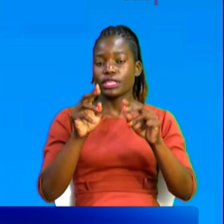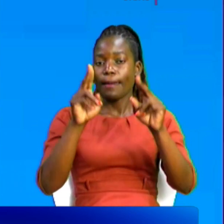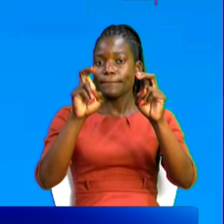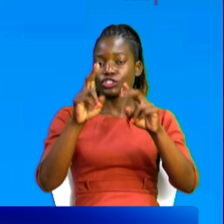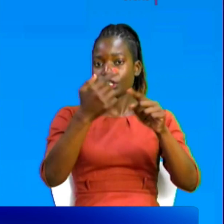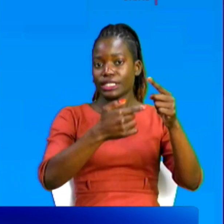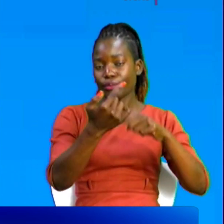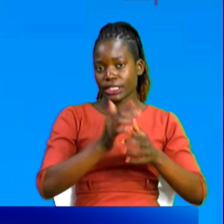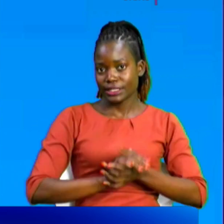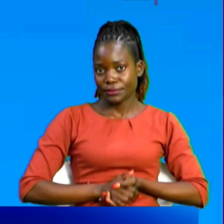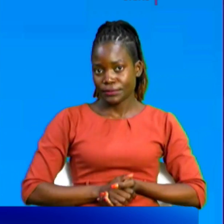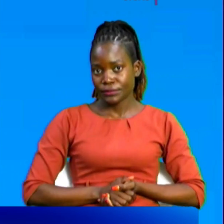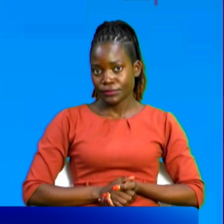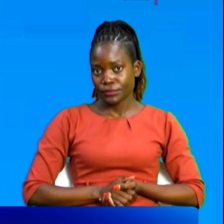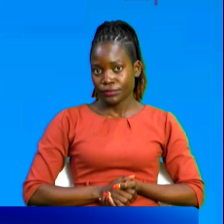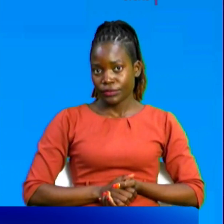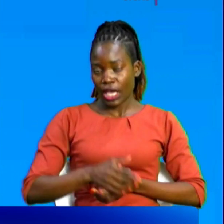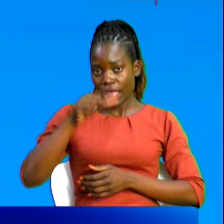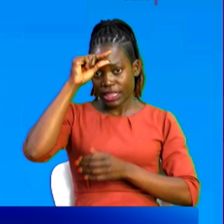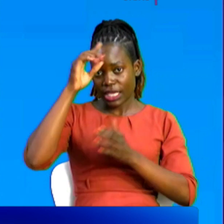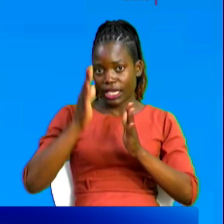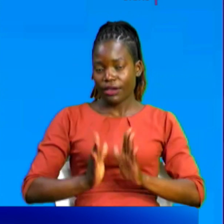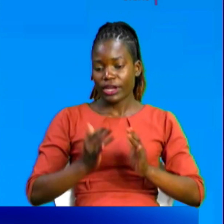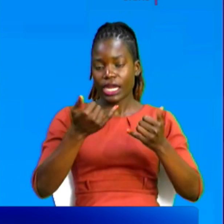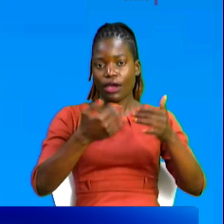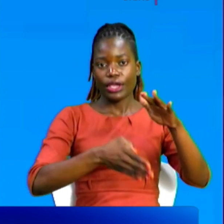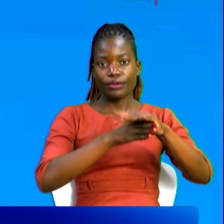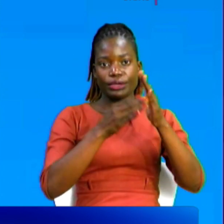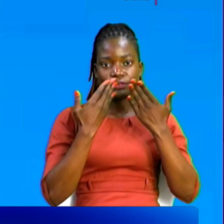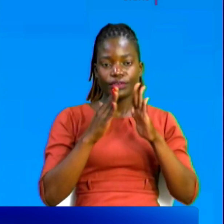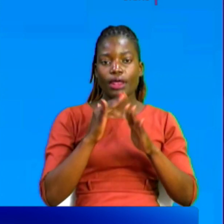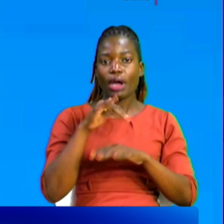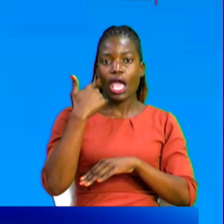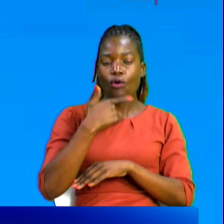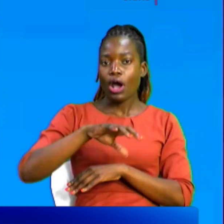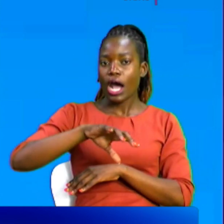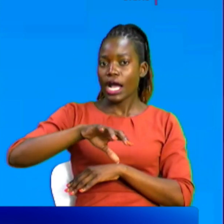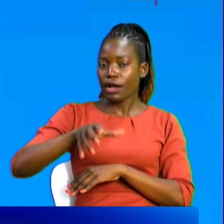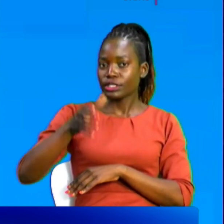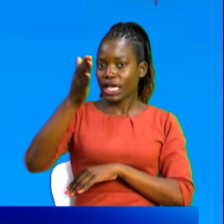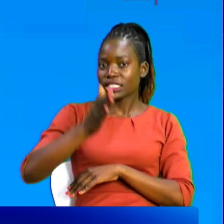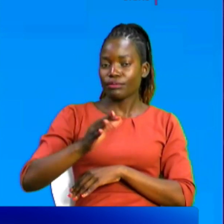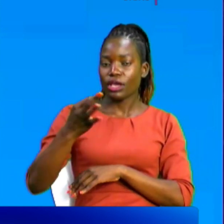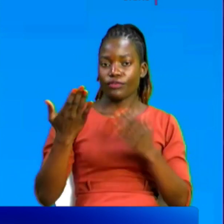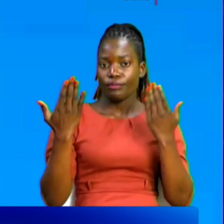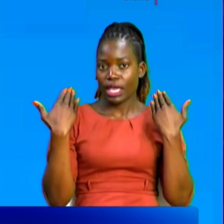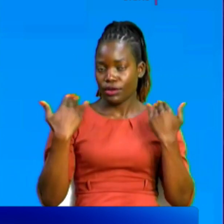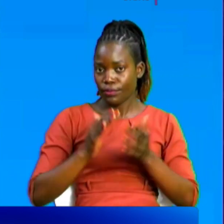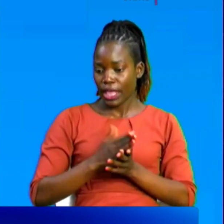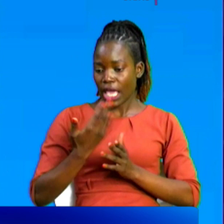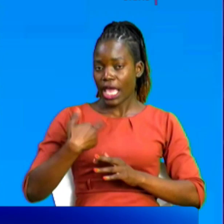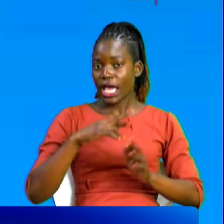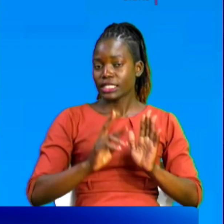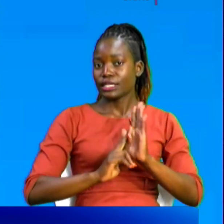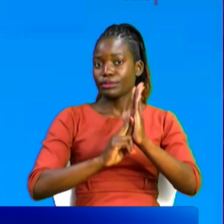And the governor stands impeached by the County Assembly of Meru. Thank you. And we, the representatives